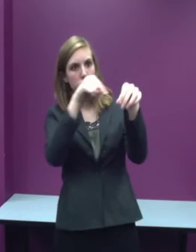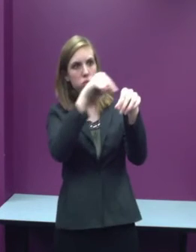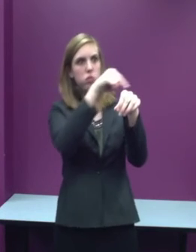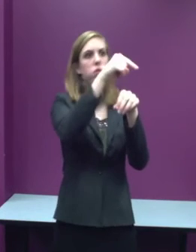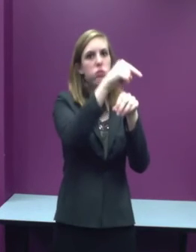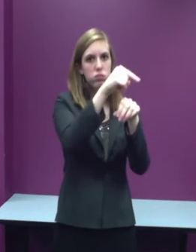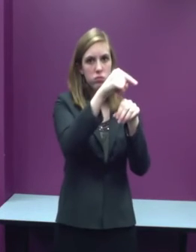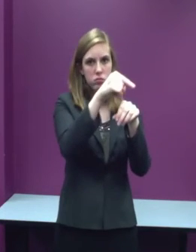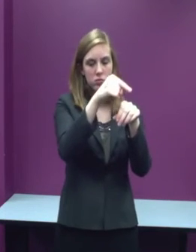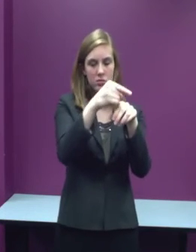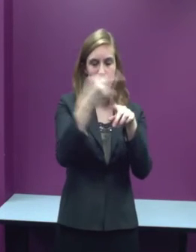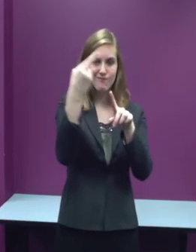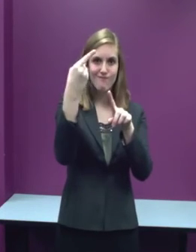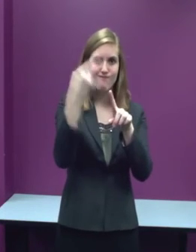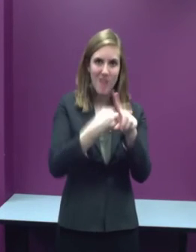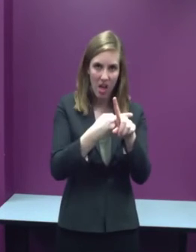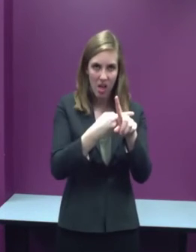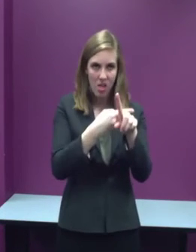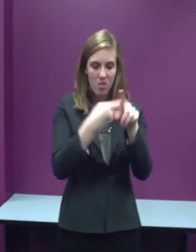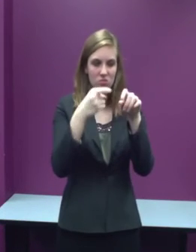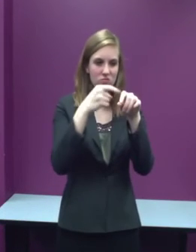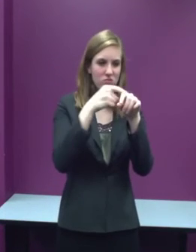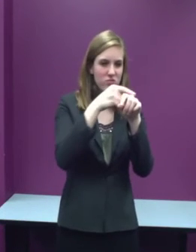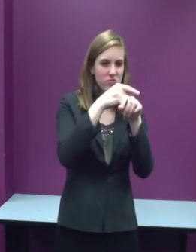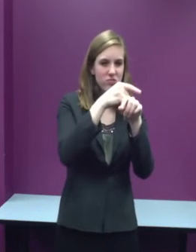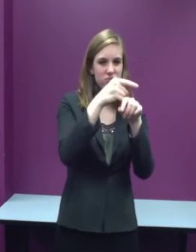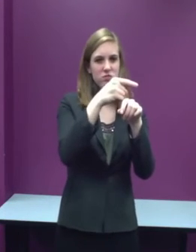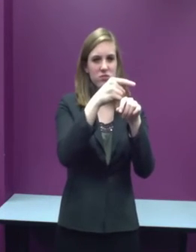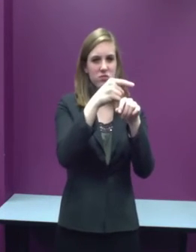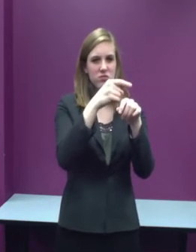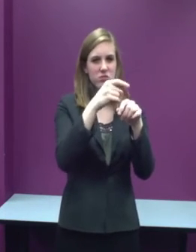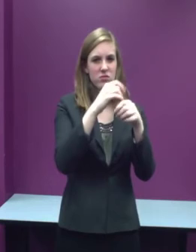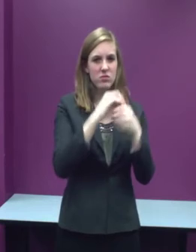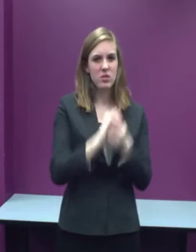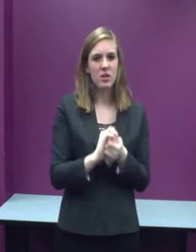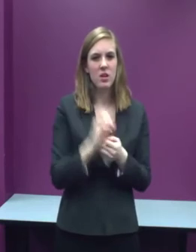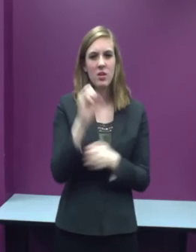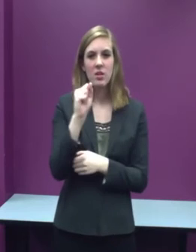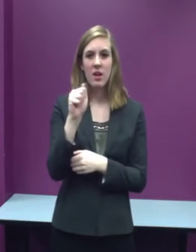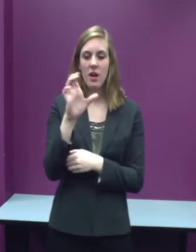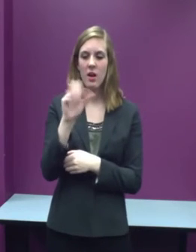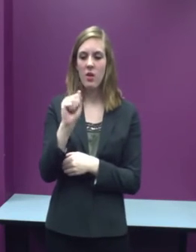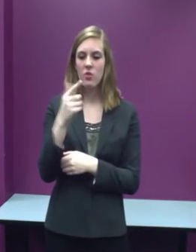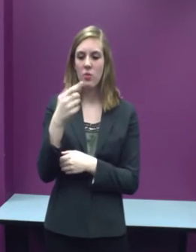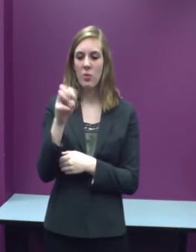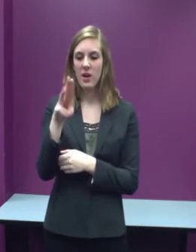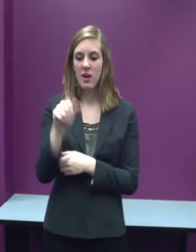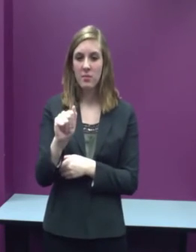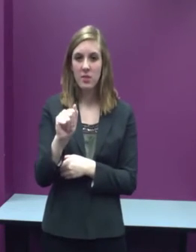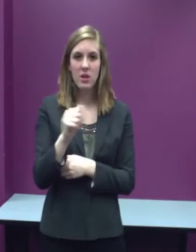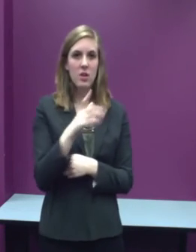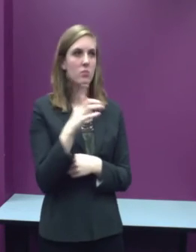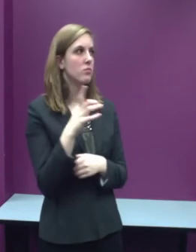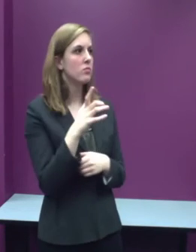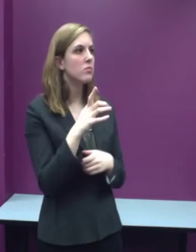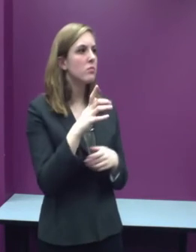in. Sagagalwea now recognized places from her youth and could help guide the men, but the Shoshone